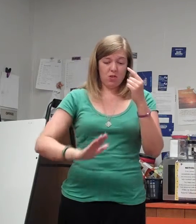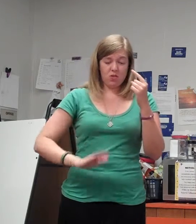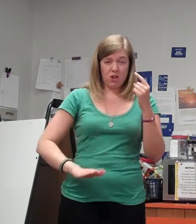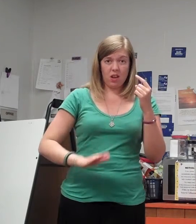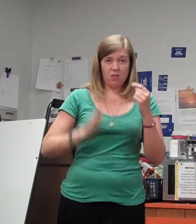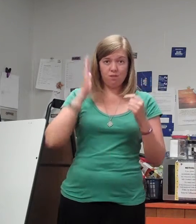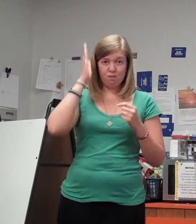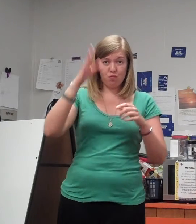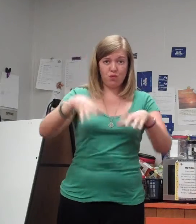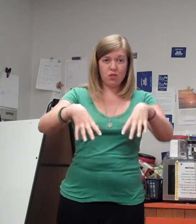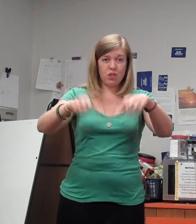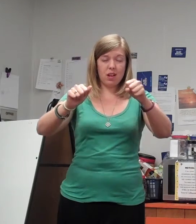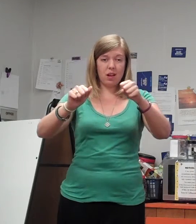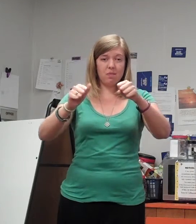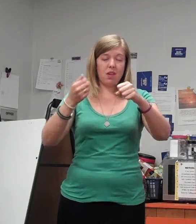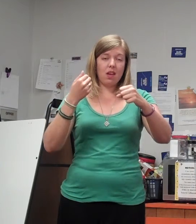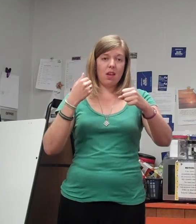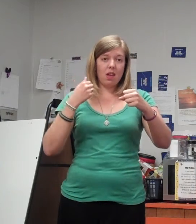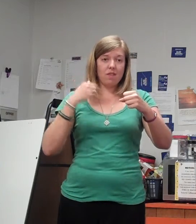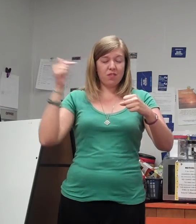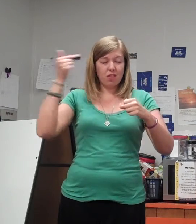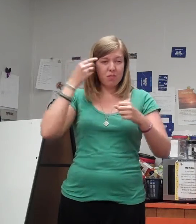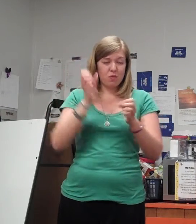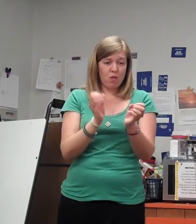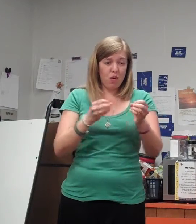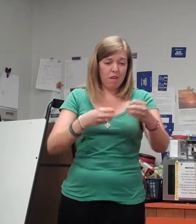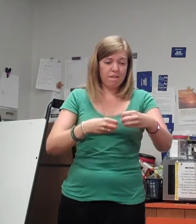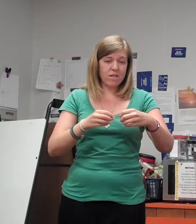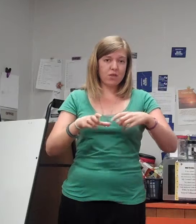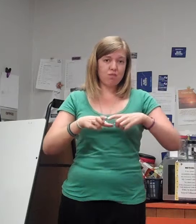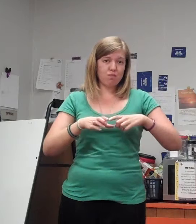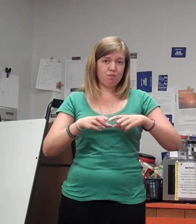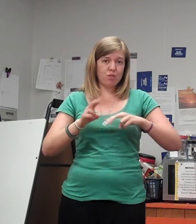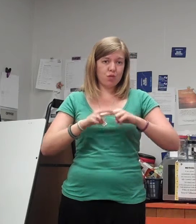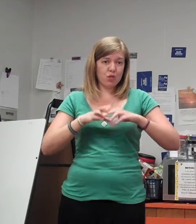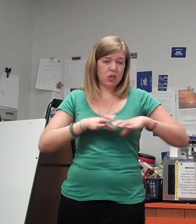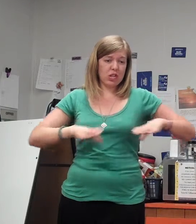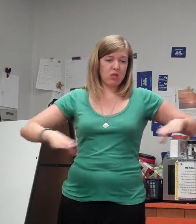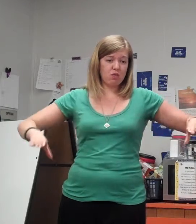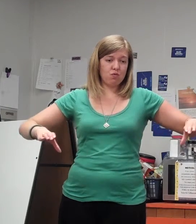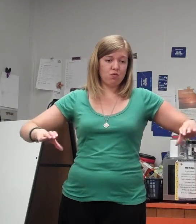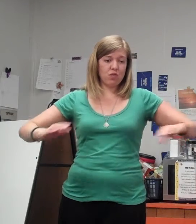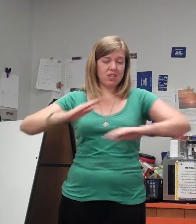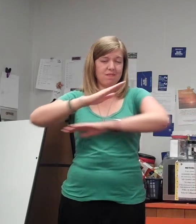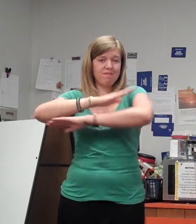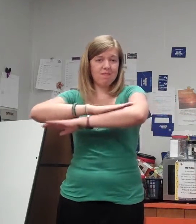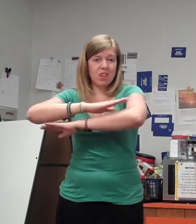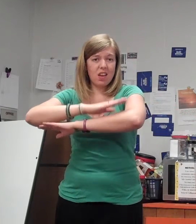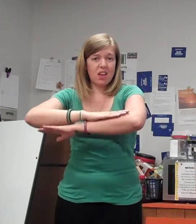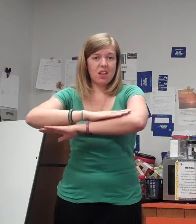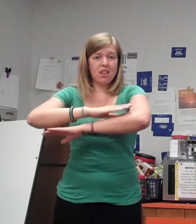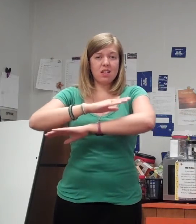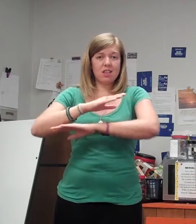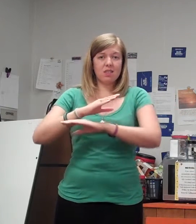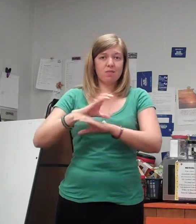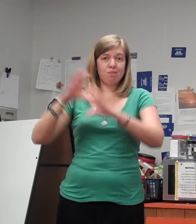a couple of couches, maybe a coffee table, a few desks, some official-looking thing on the wall that you can't understand what it